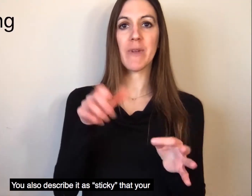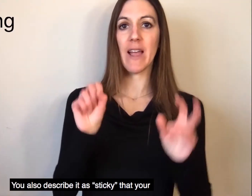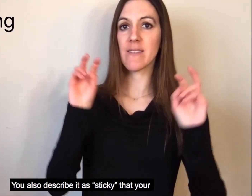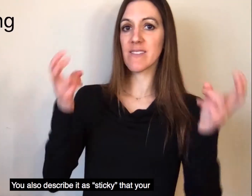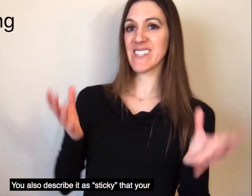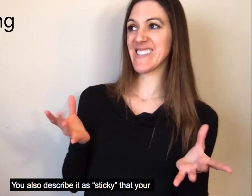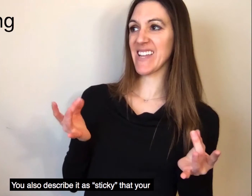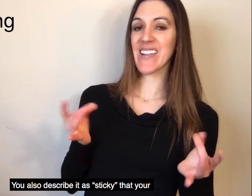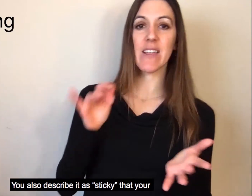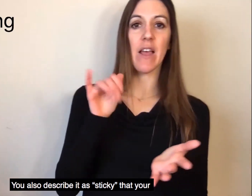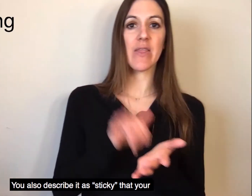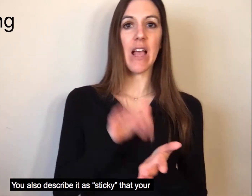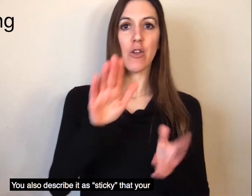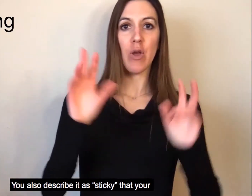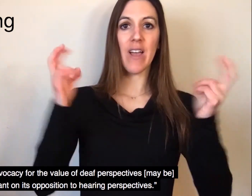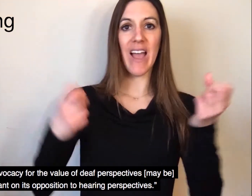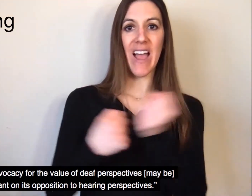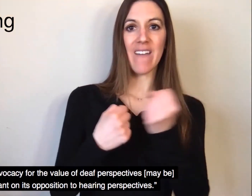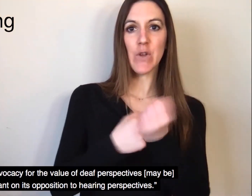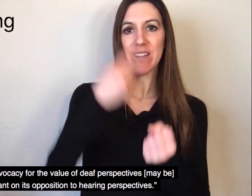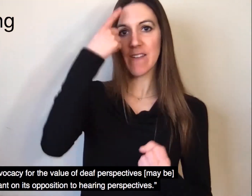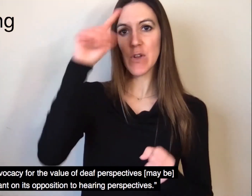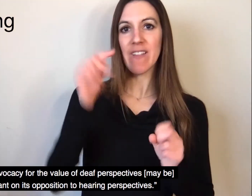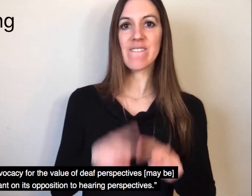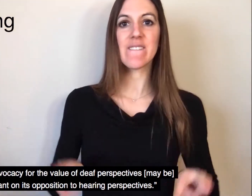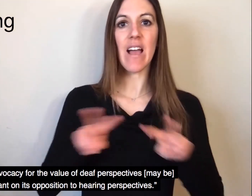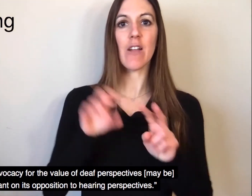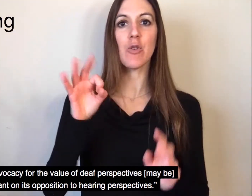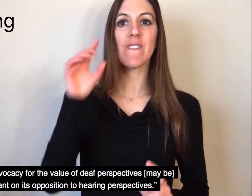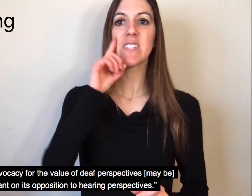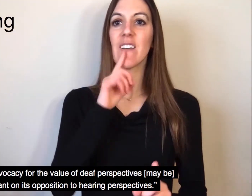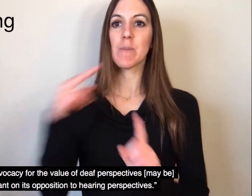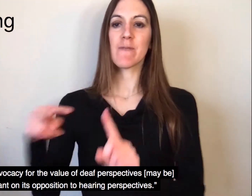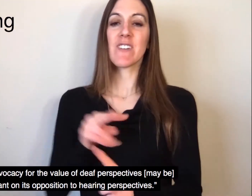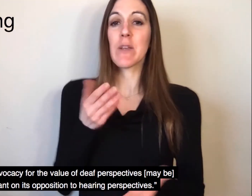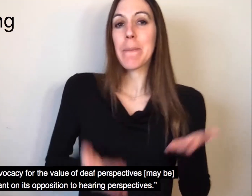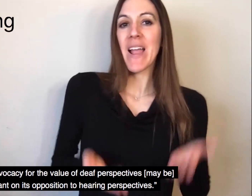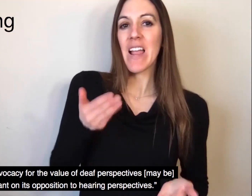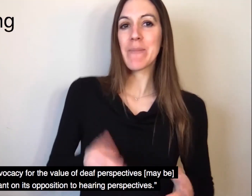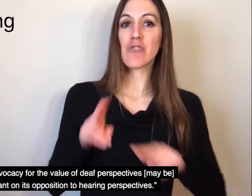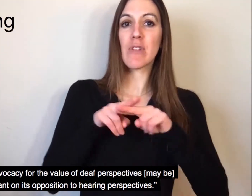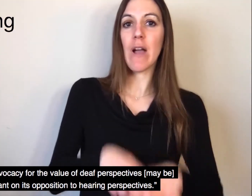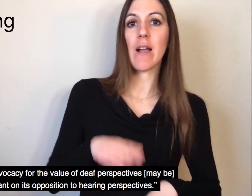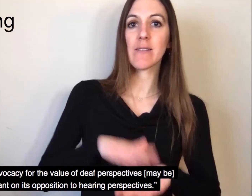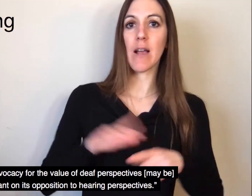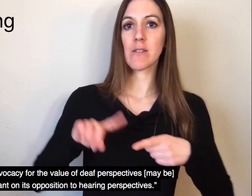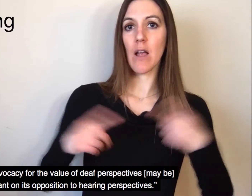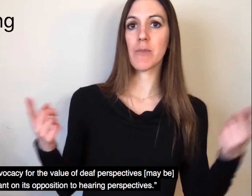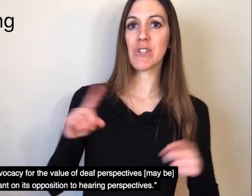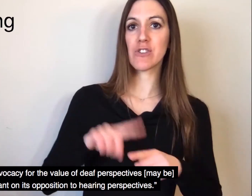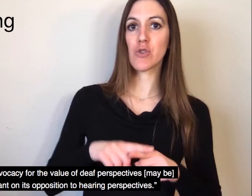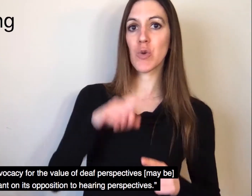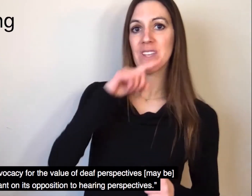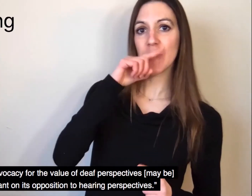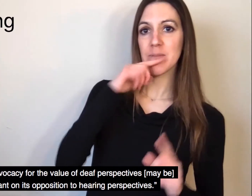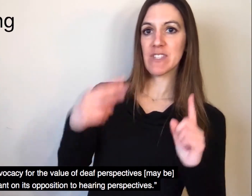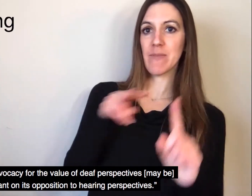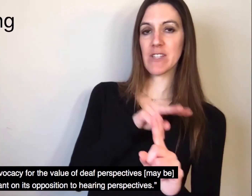sticky, that your advocacy for the value of deaf perspectives may be reliant on its opposition to hearing